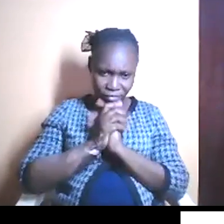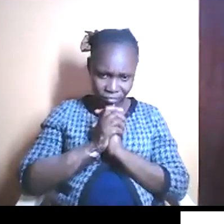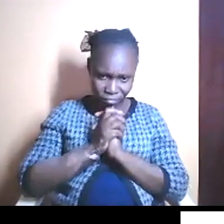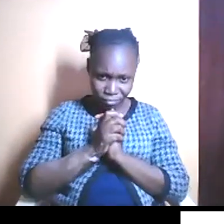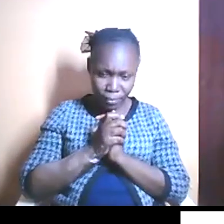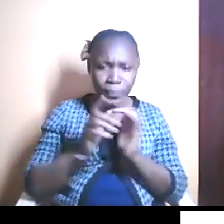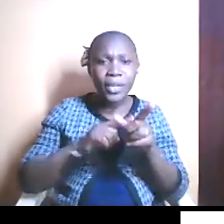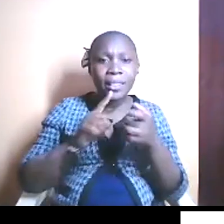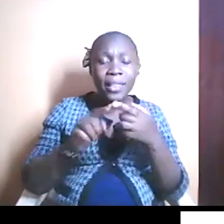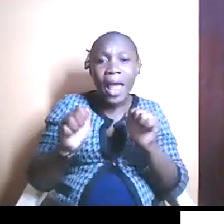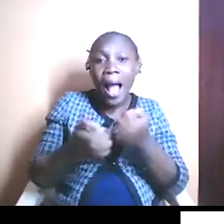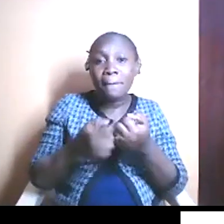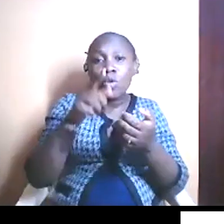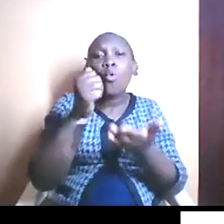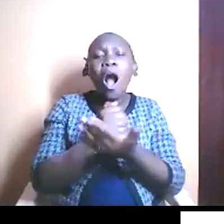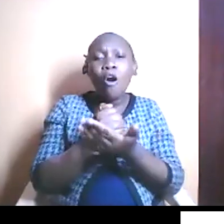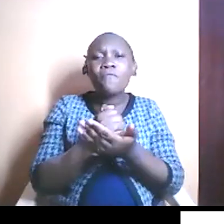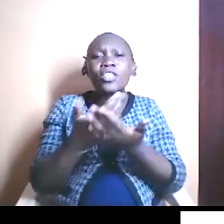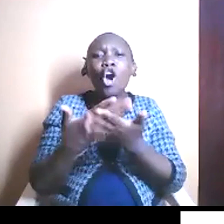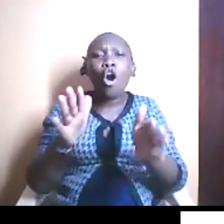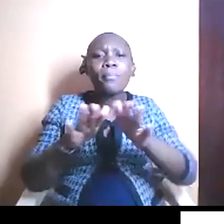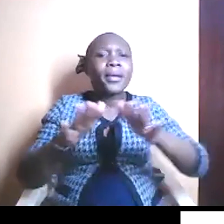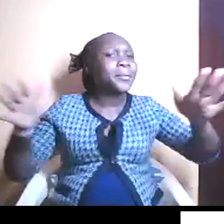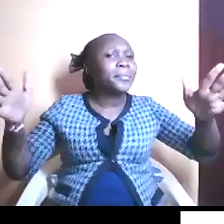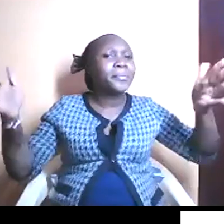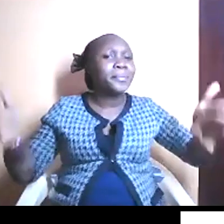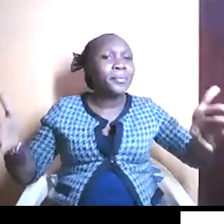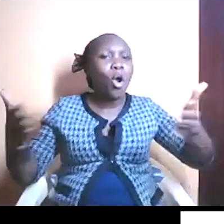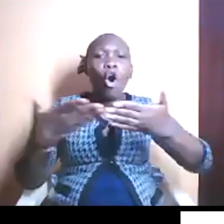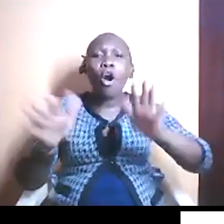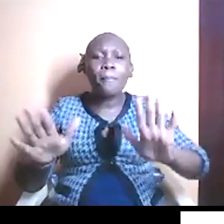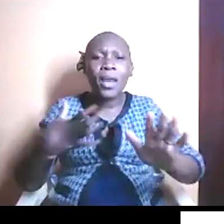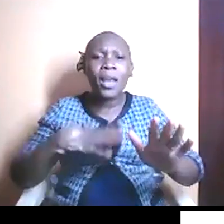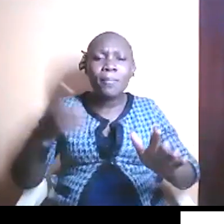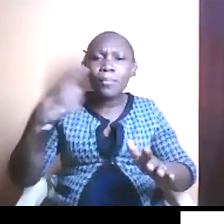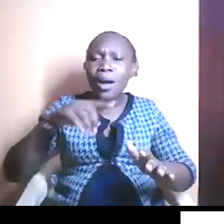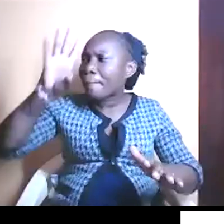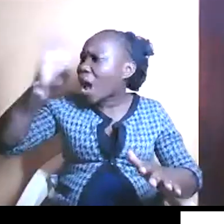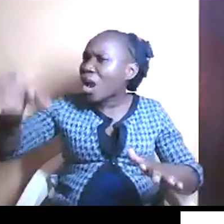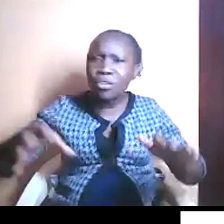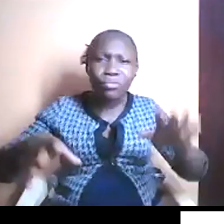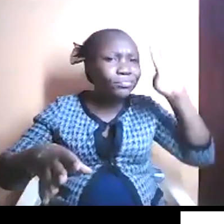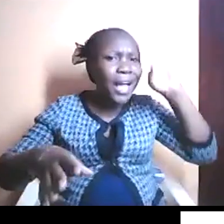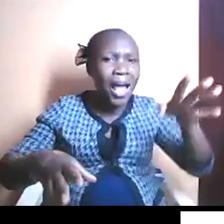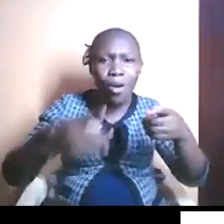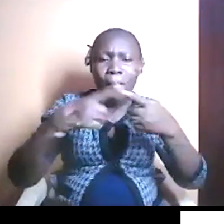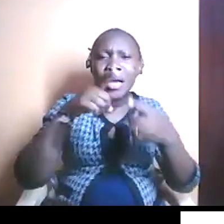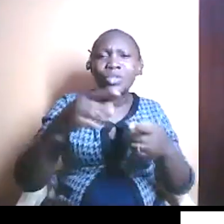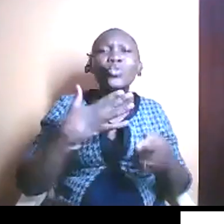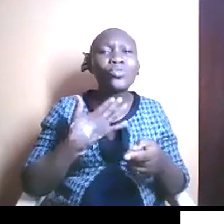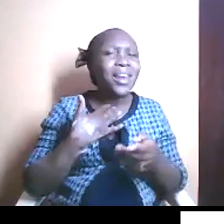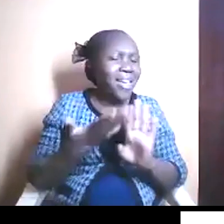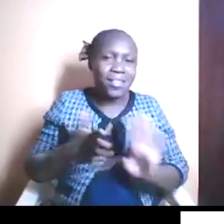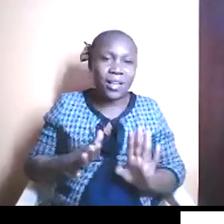plan office where everybody could say hello at any time and they were really interfering with your work. Introverts work